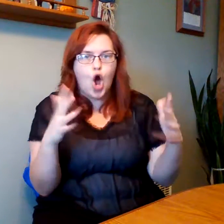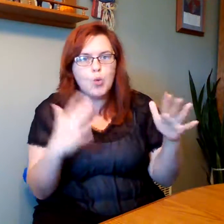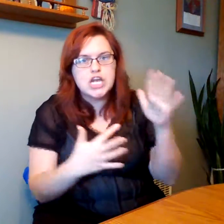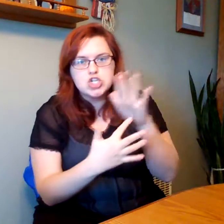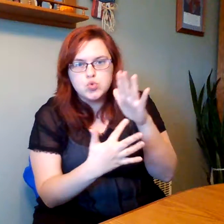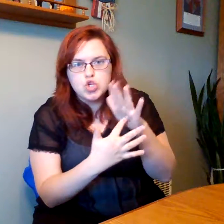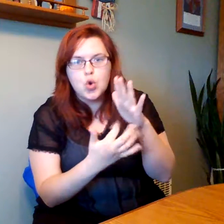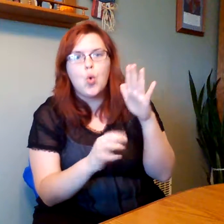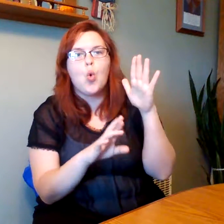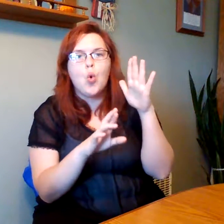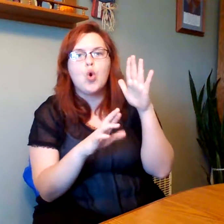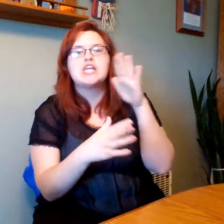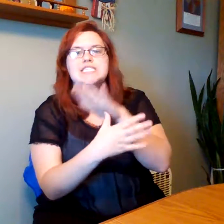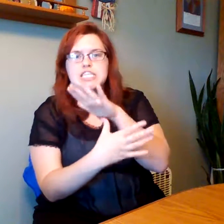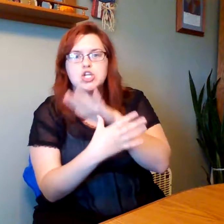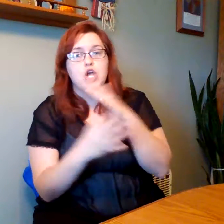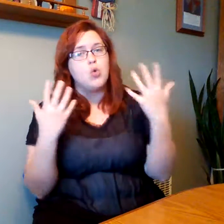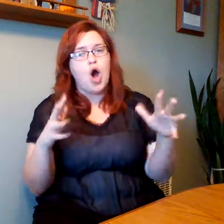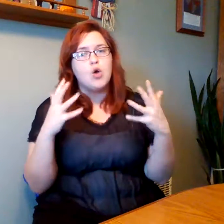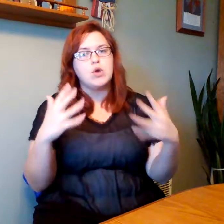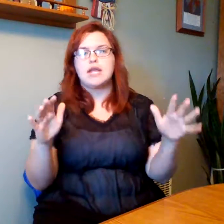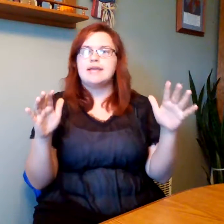particular version of Psych 1 so much. But